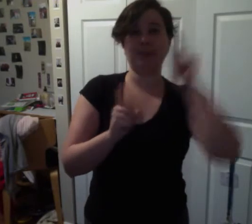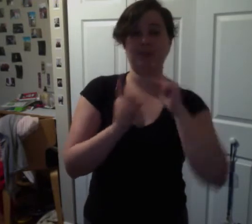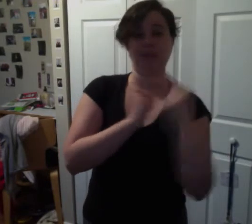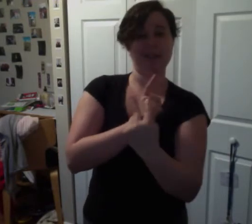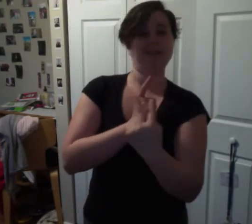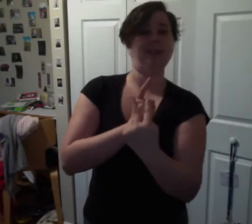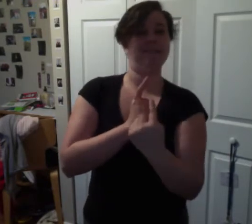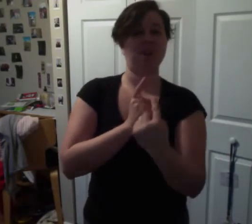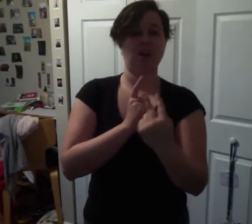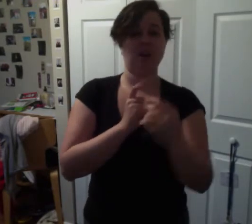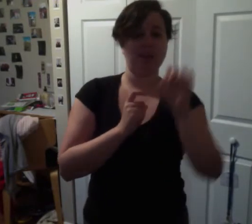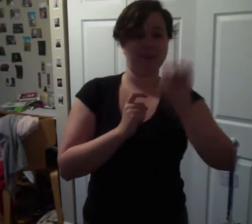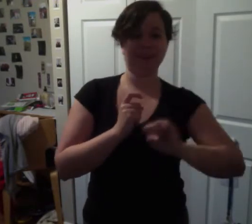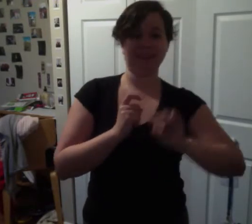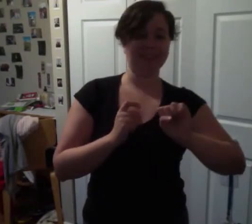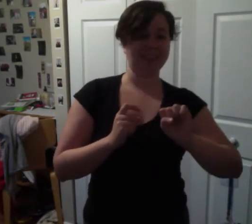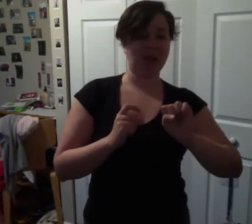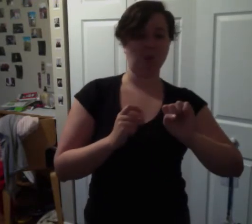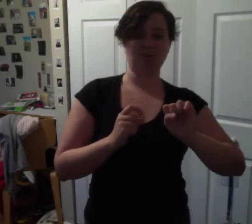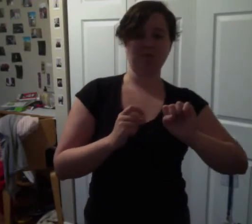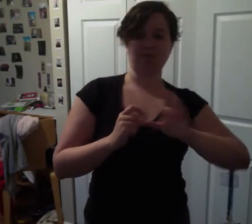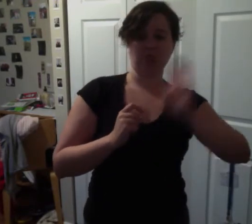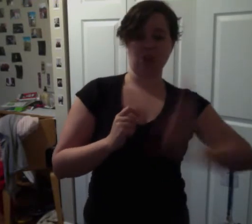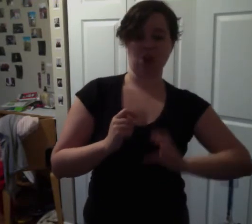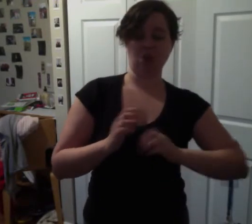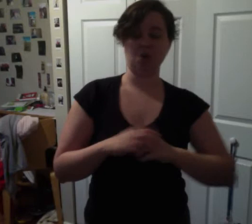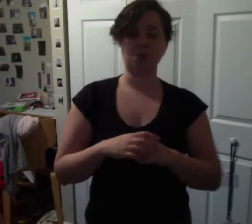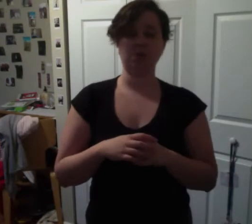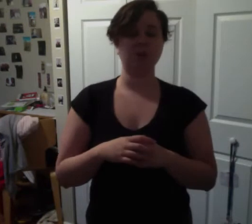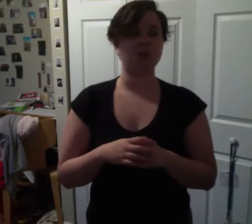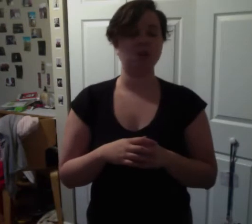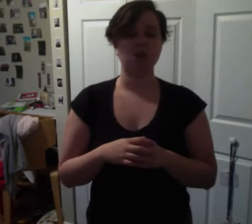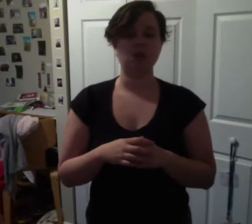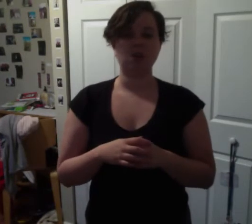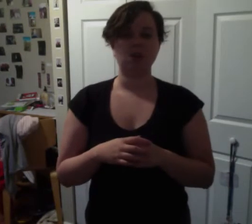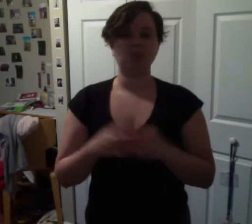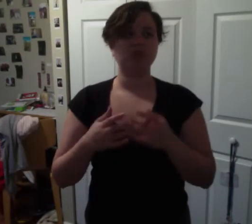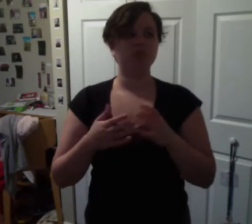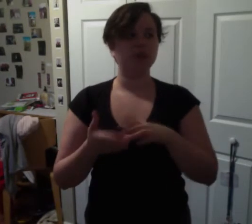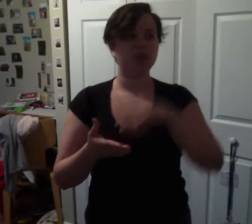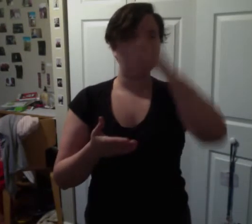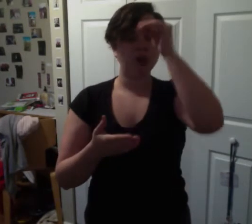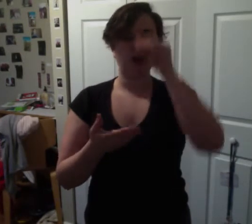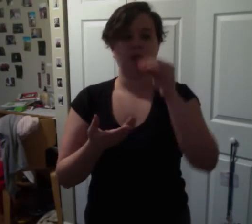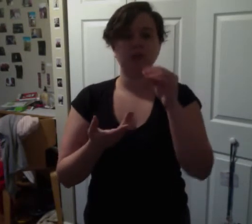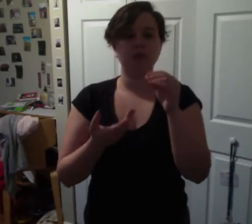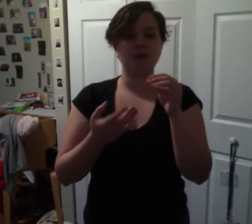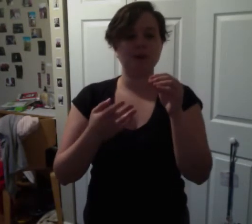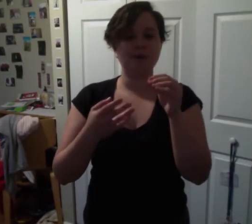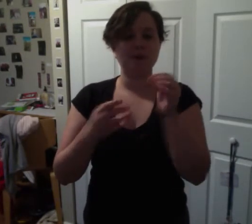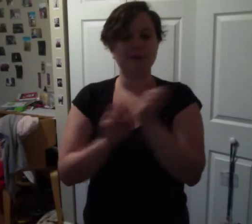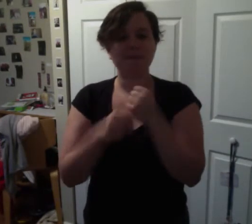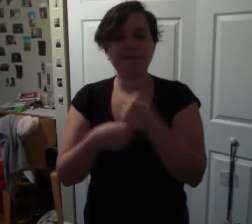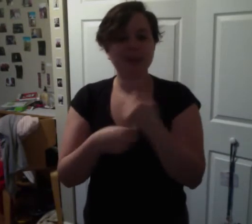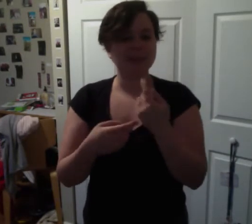not only is creating a beautiful vessel important, but the contents of what happens in those buildings is also very important. So